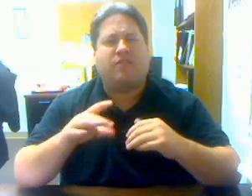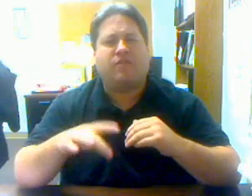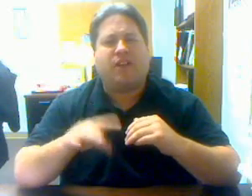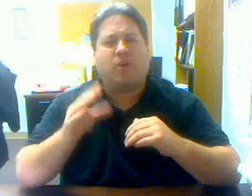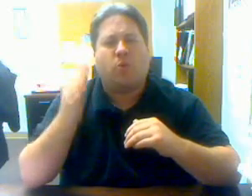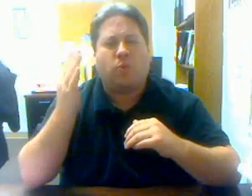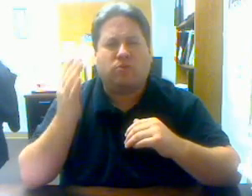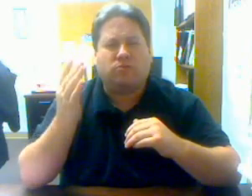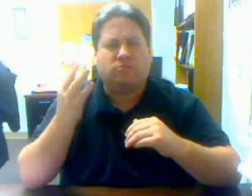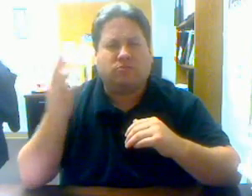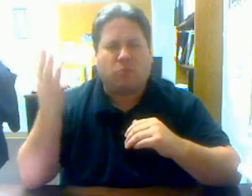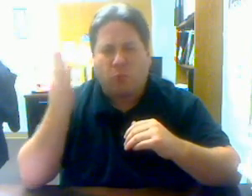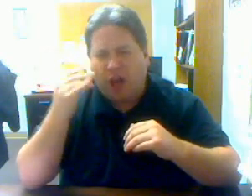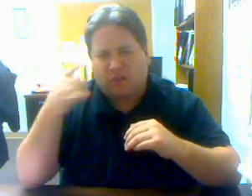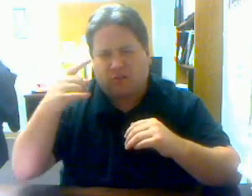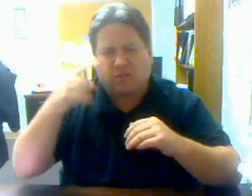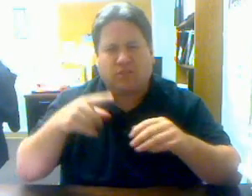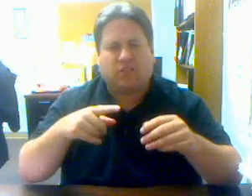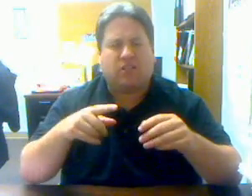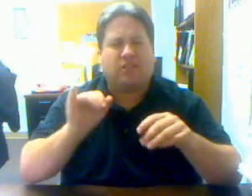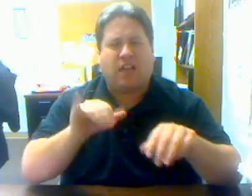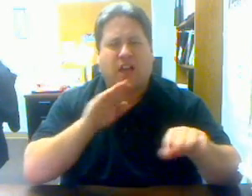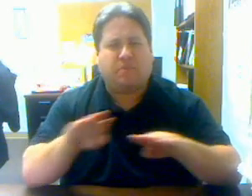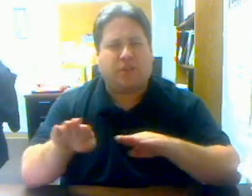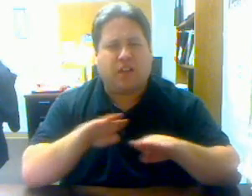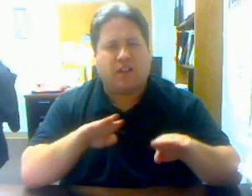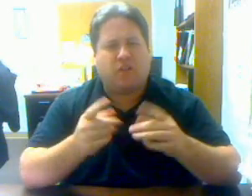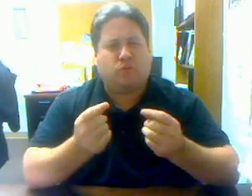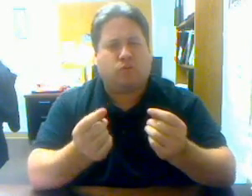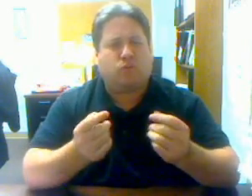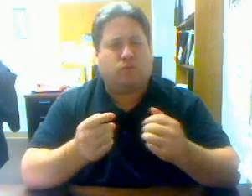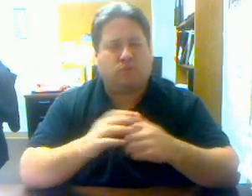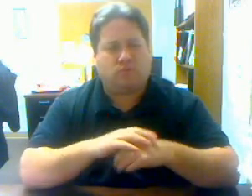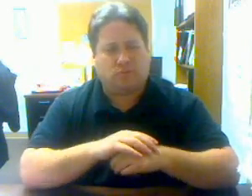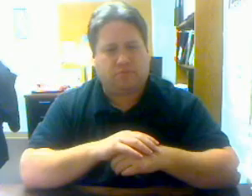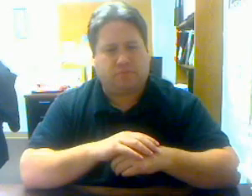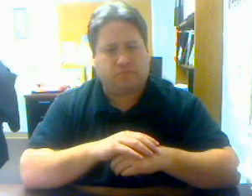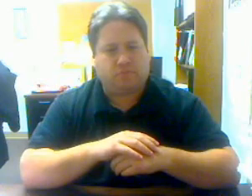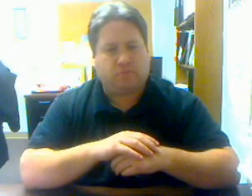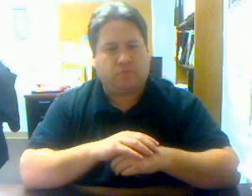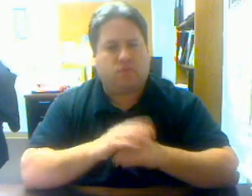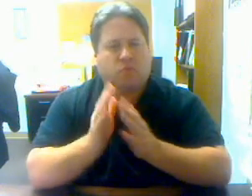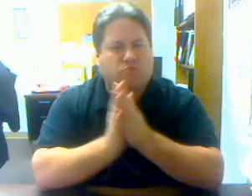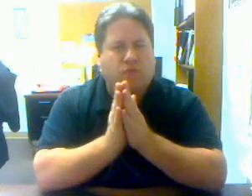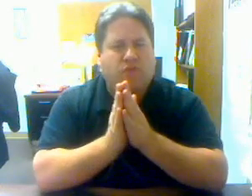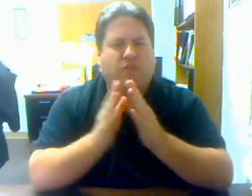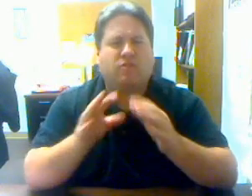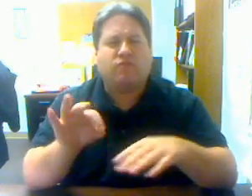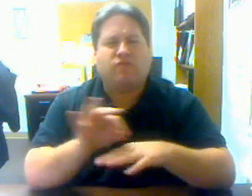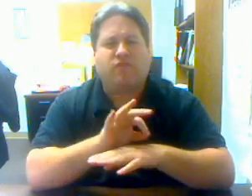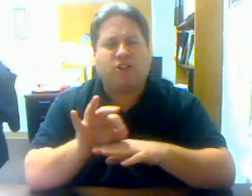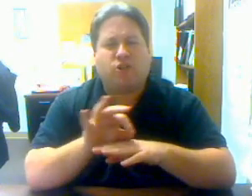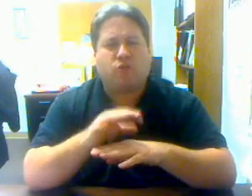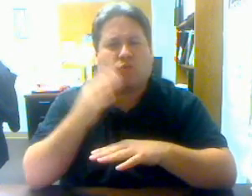those behaviors before we go about trying to change them, because depending on the function, why the person exhibits that behavior, we're going to need to